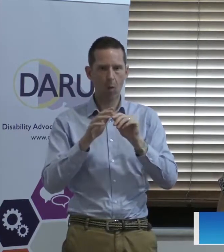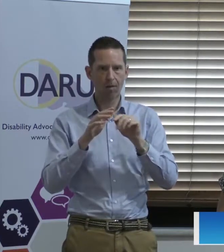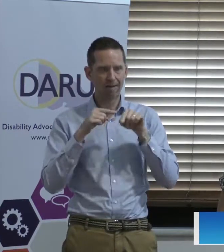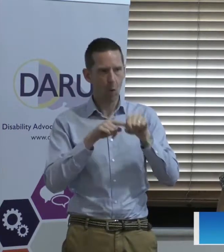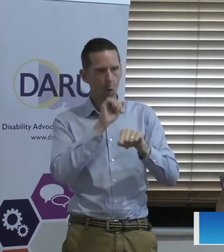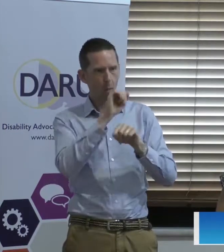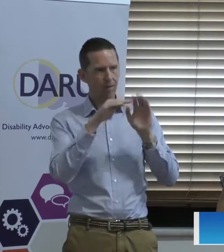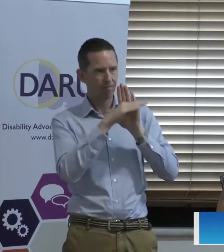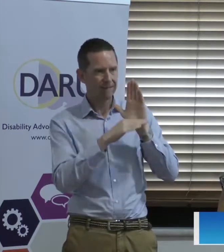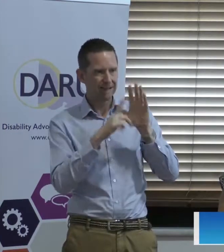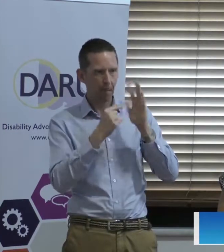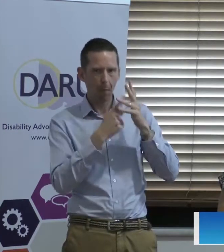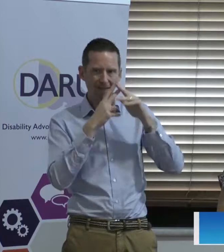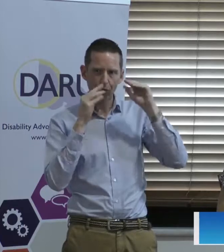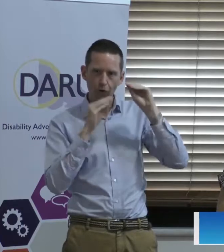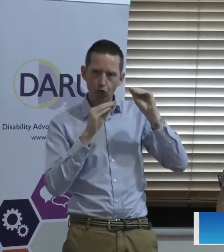or the way